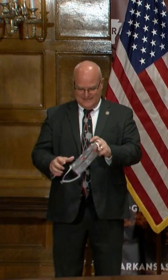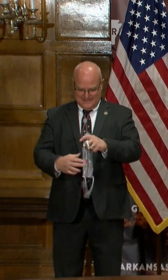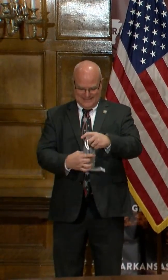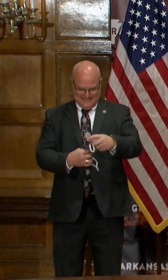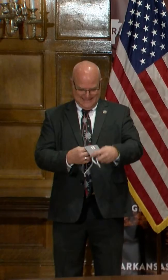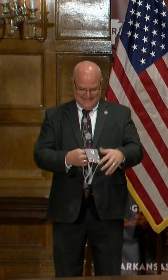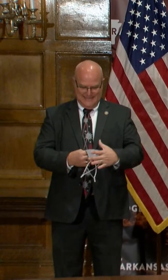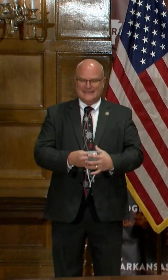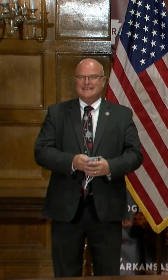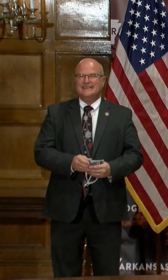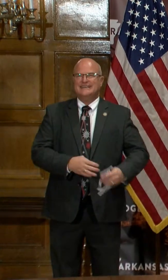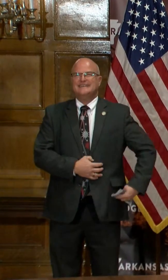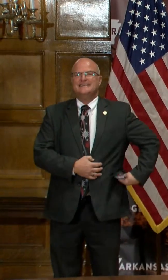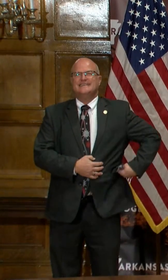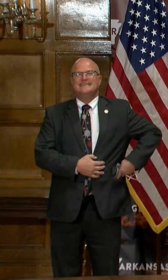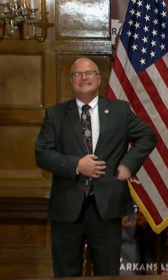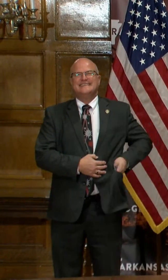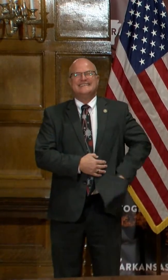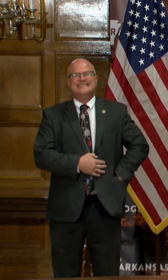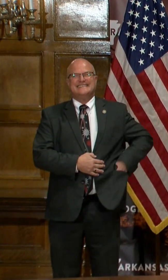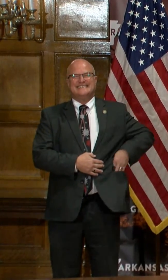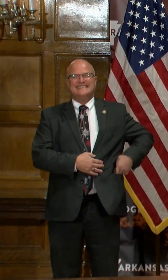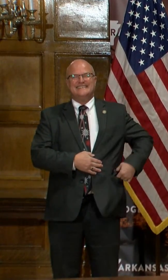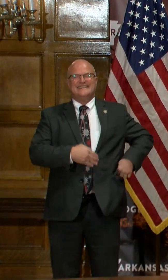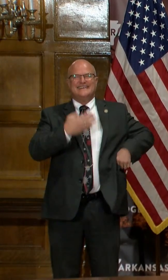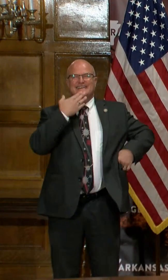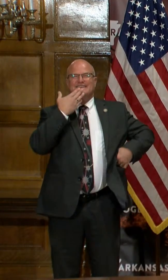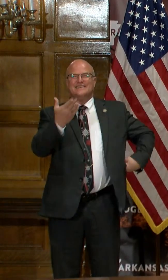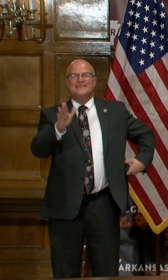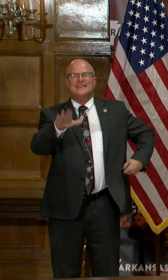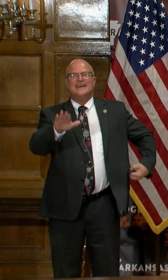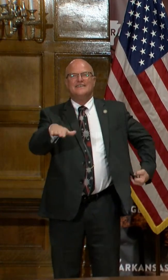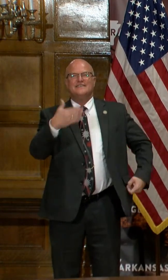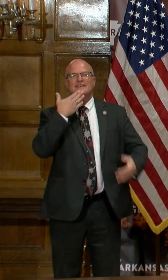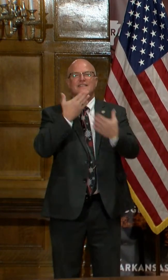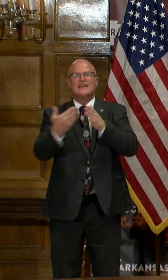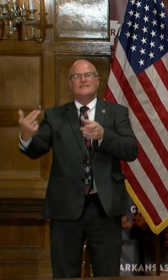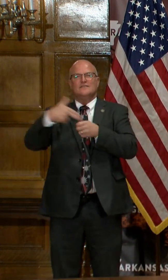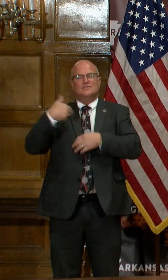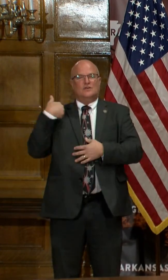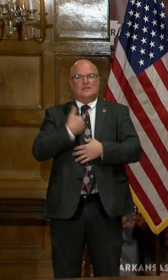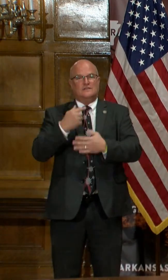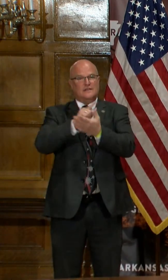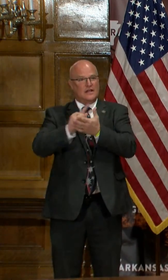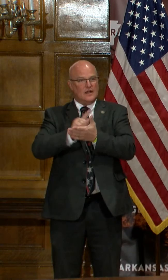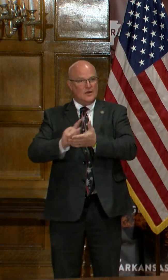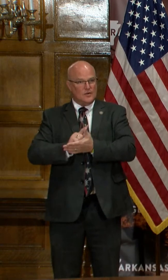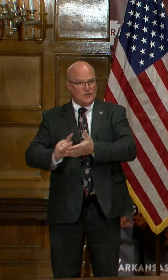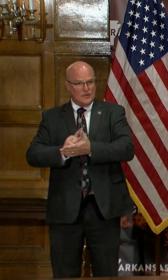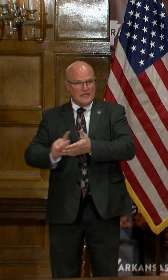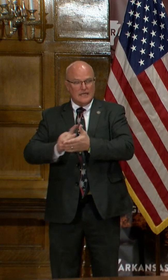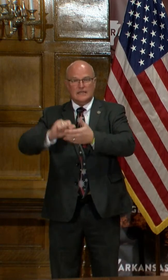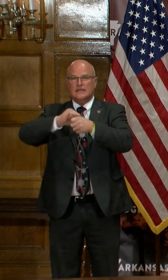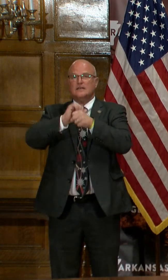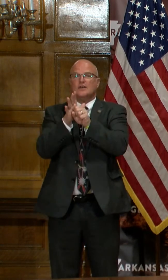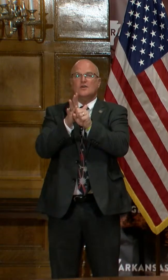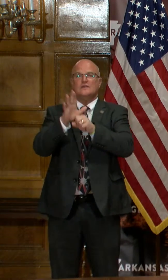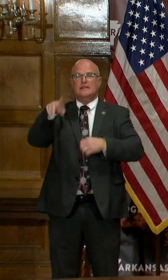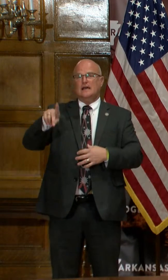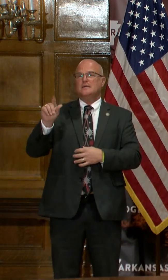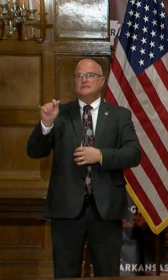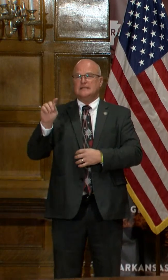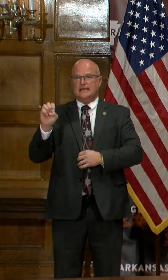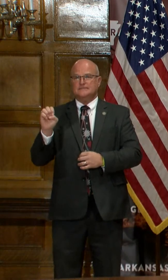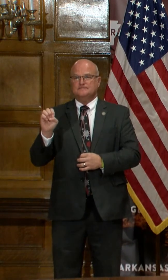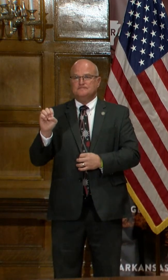Santa Claus. Good afternoon to everyone. Thank you for joining me for our weekly COVID-19